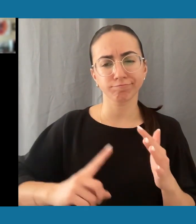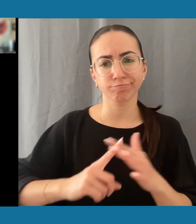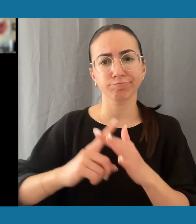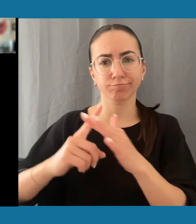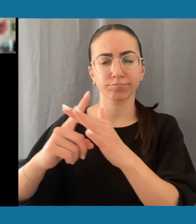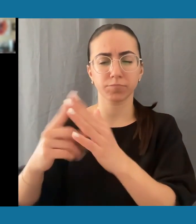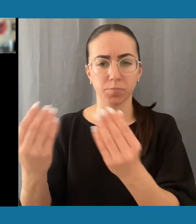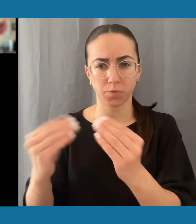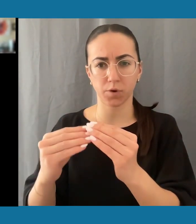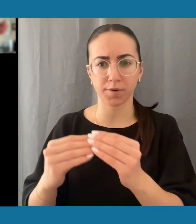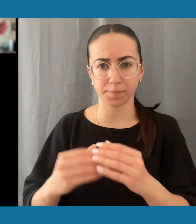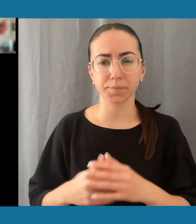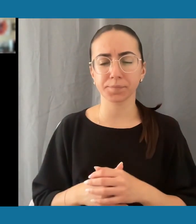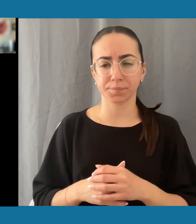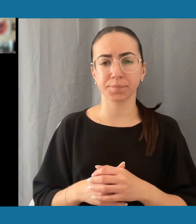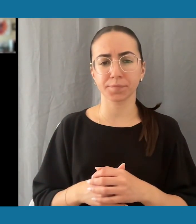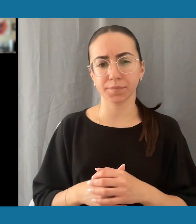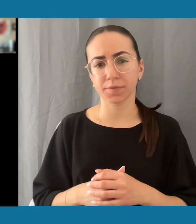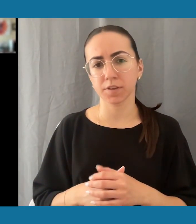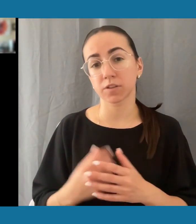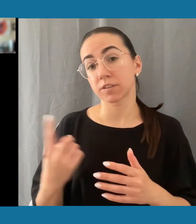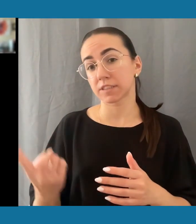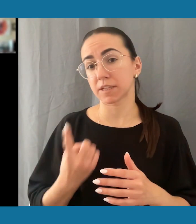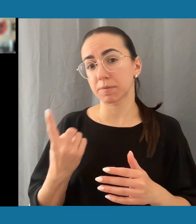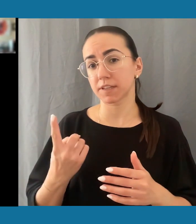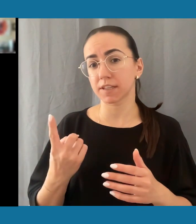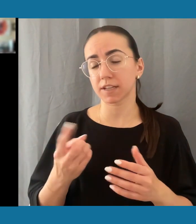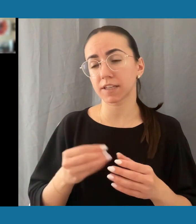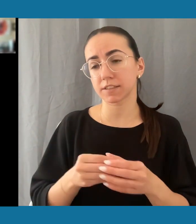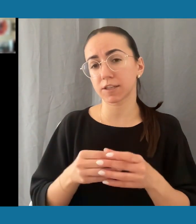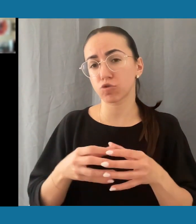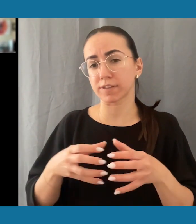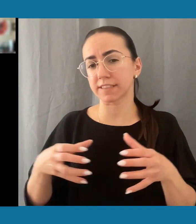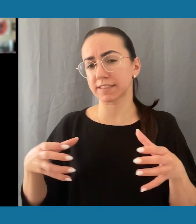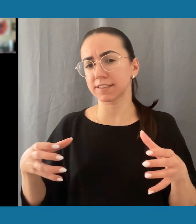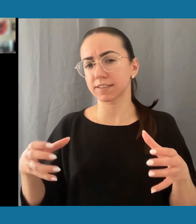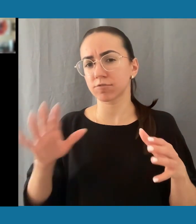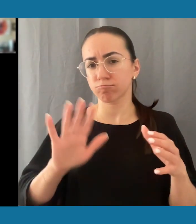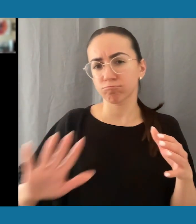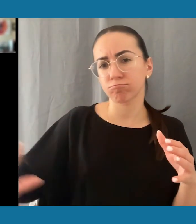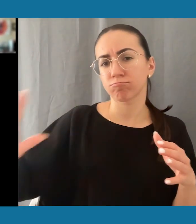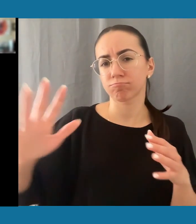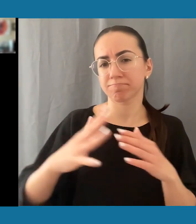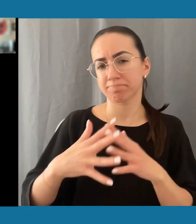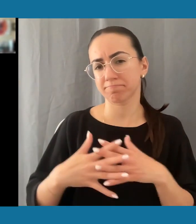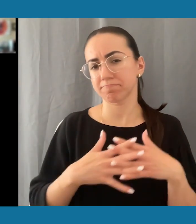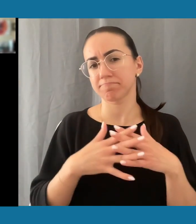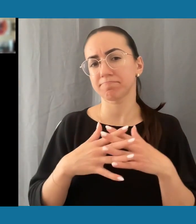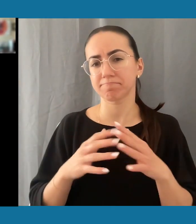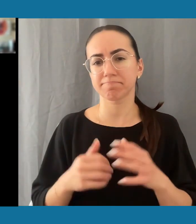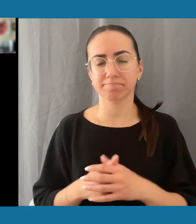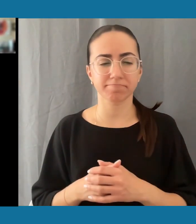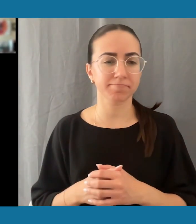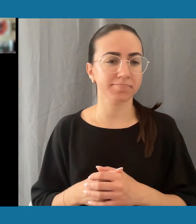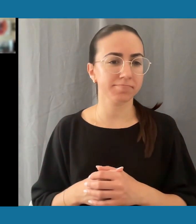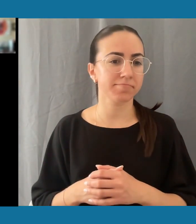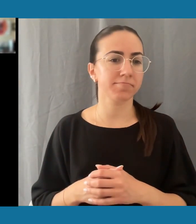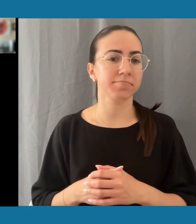is increasing and growing across the country, but also internationally as well. Next slide.